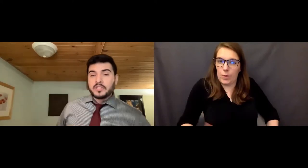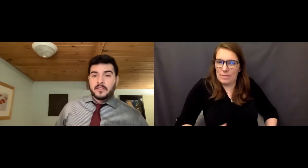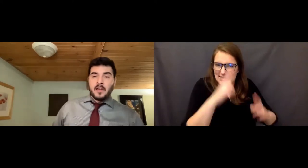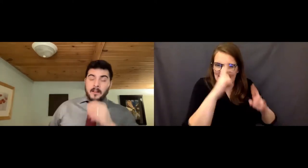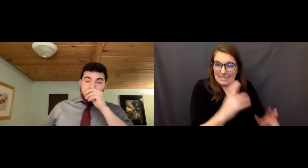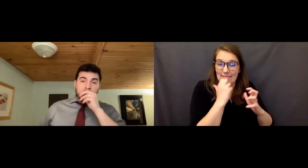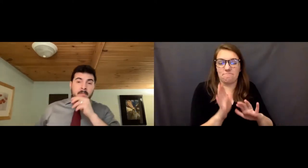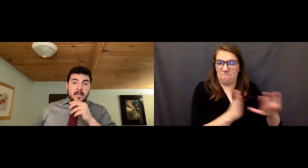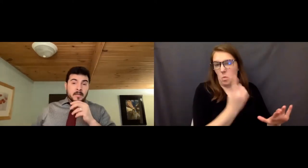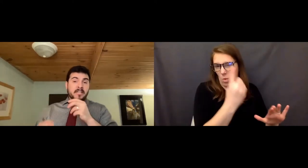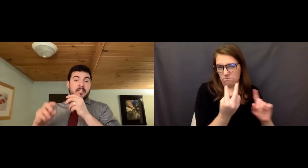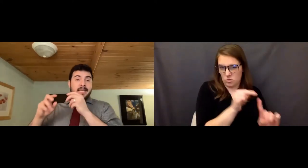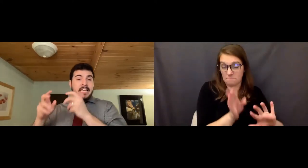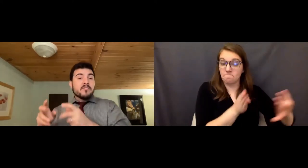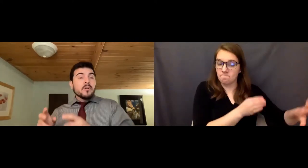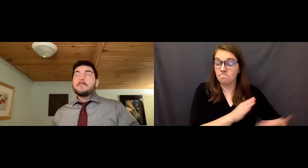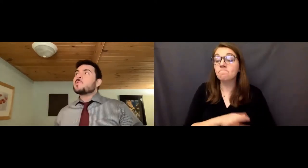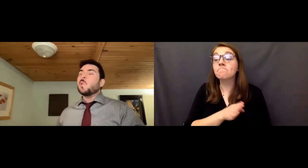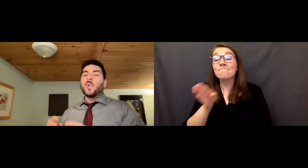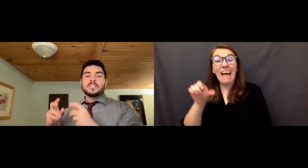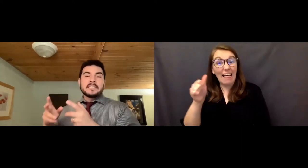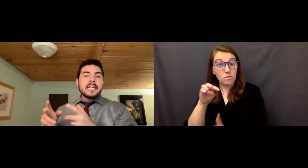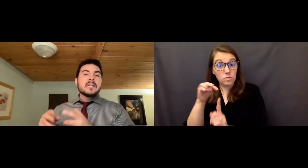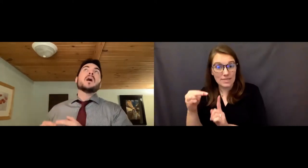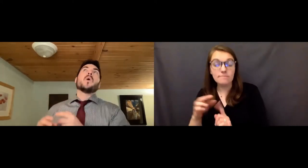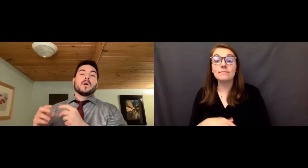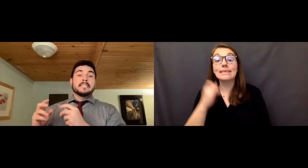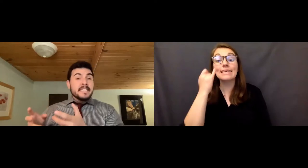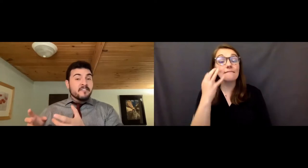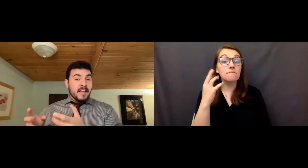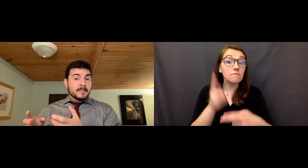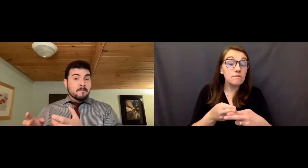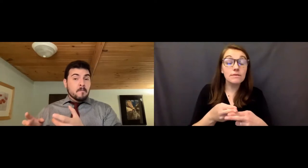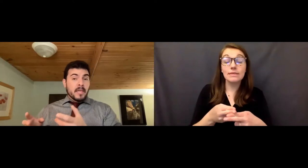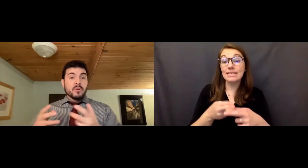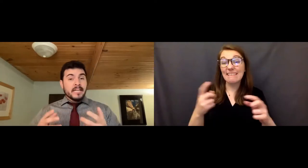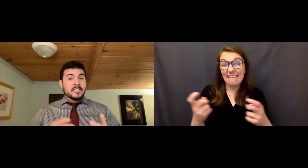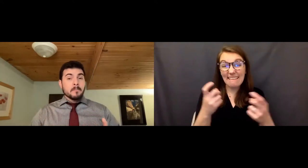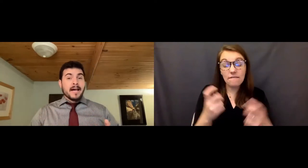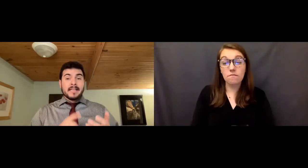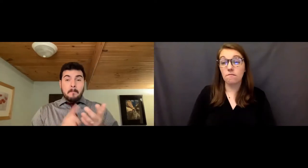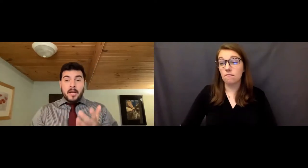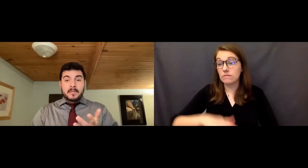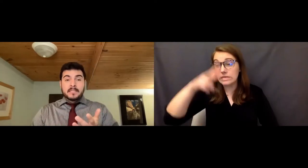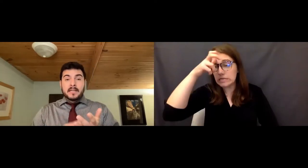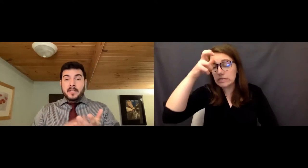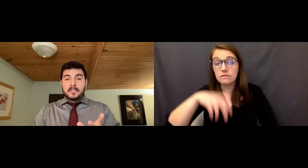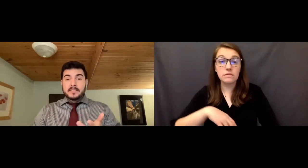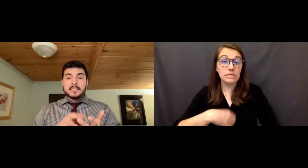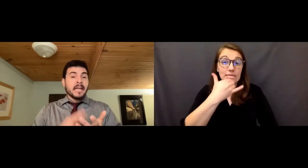of Christian theology, to mention evil or sin or defect in relation to bodily